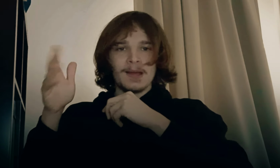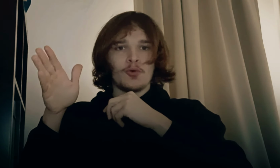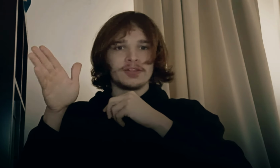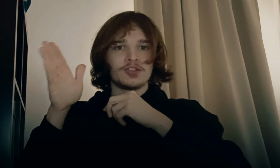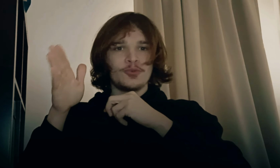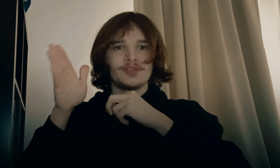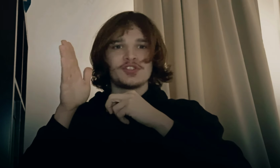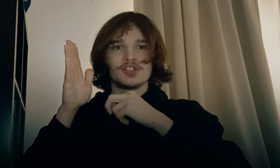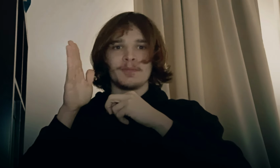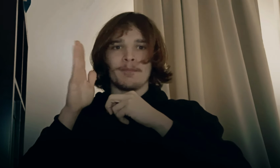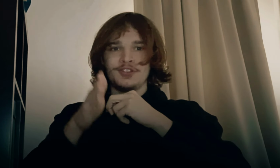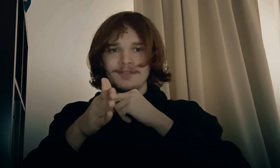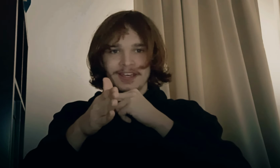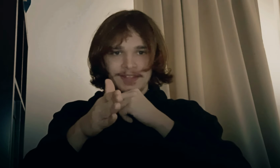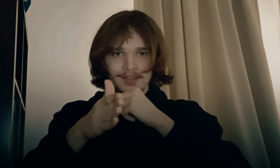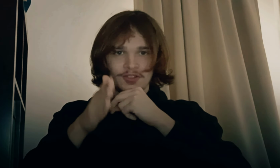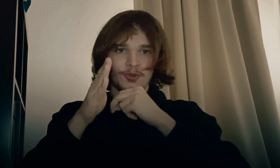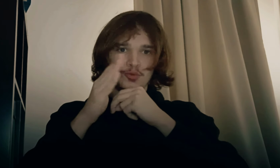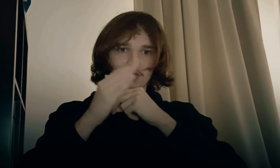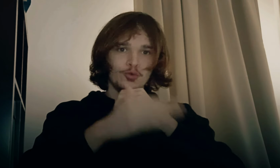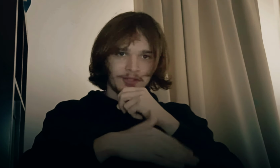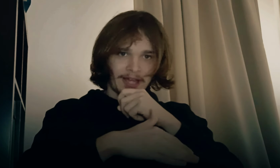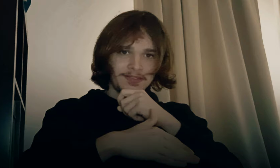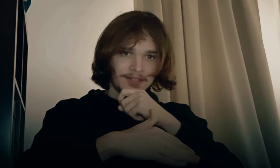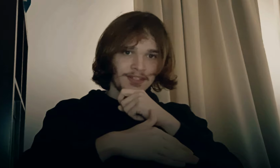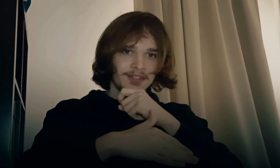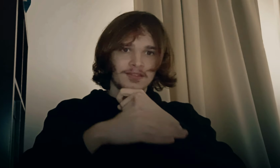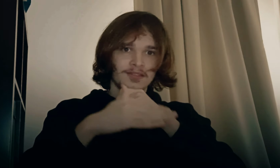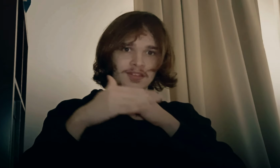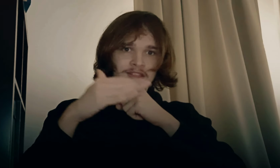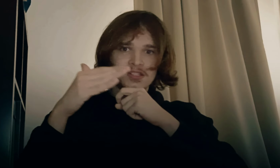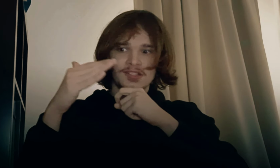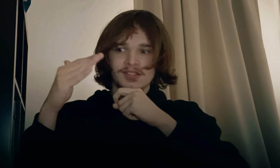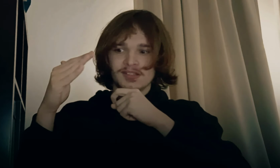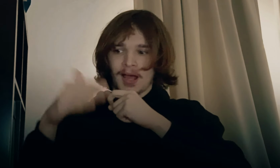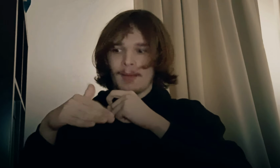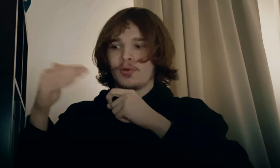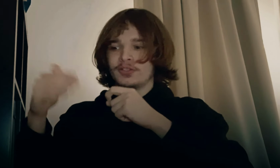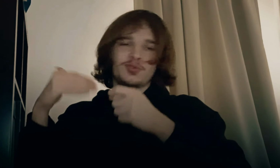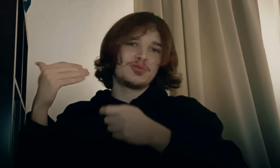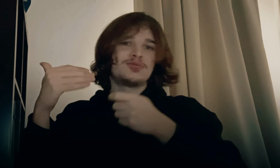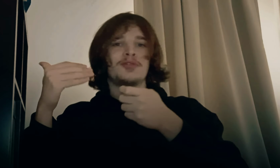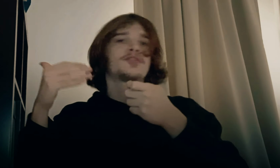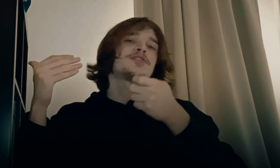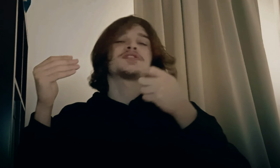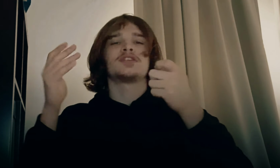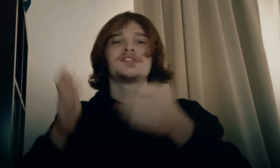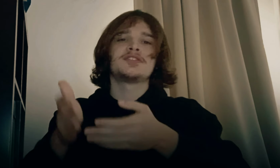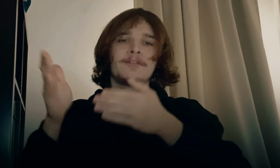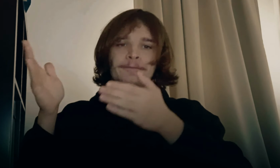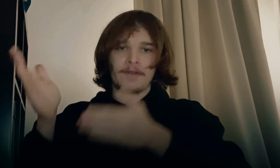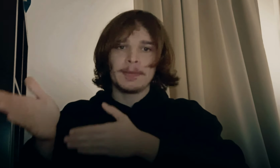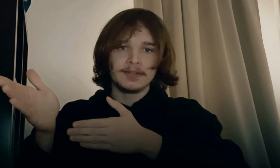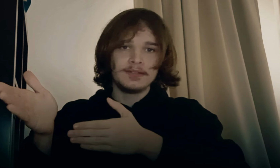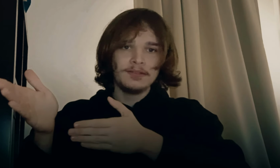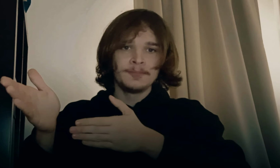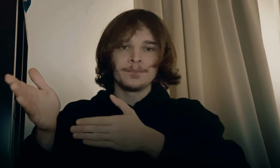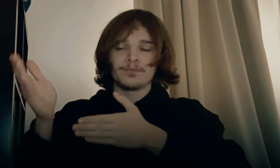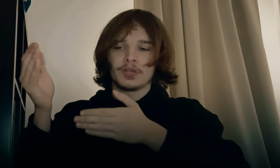someone who is motivated to do that is someone who, of course, isn't feminine, because